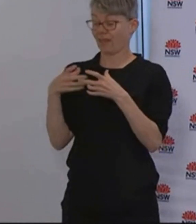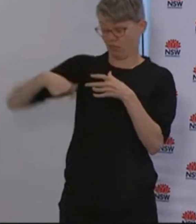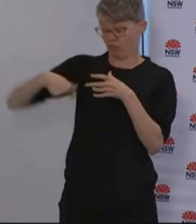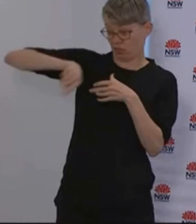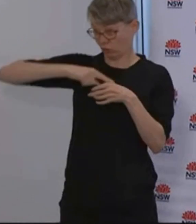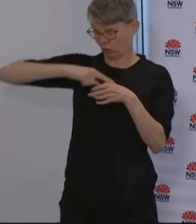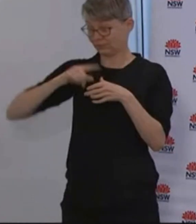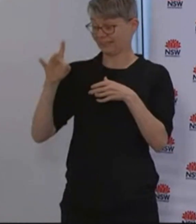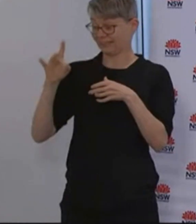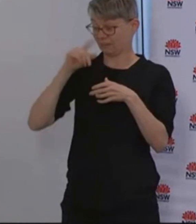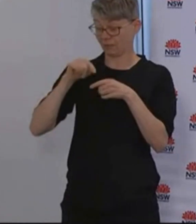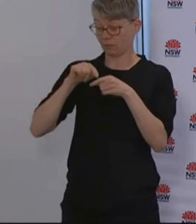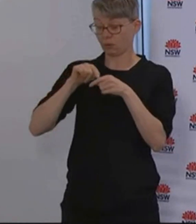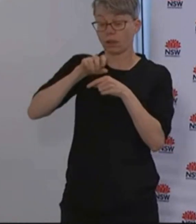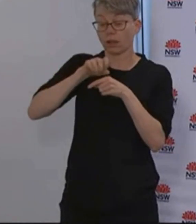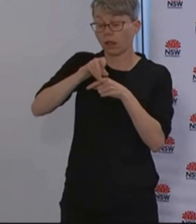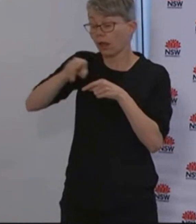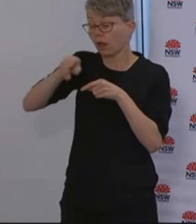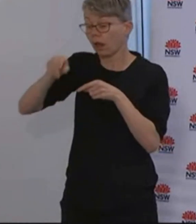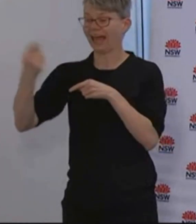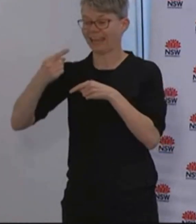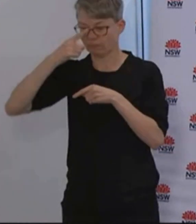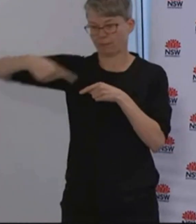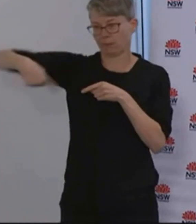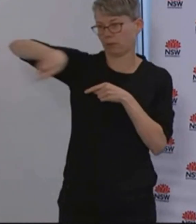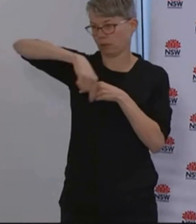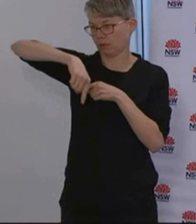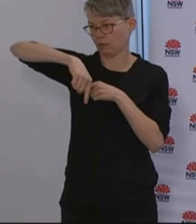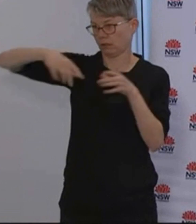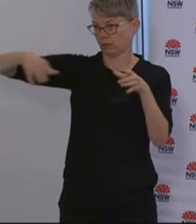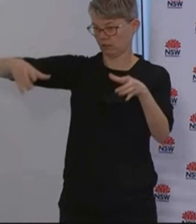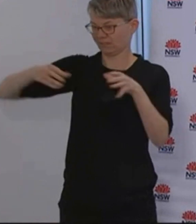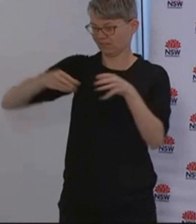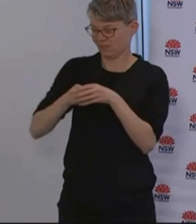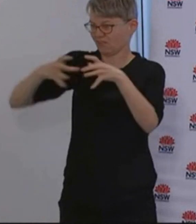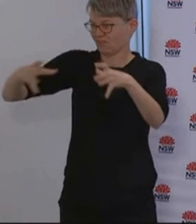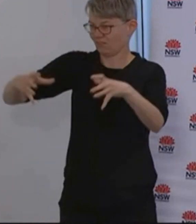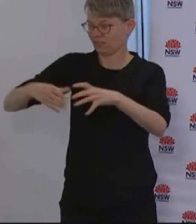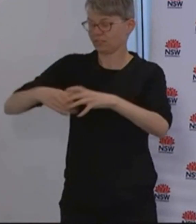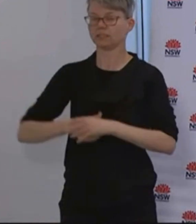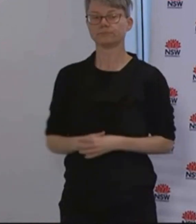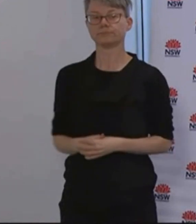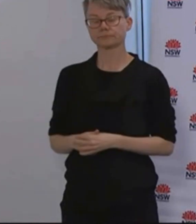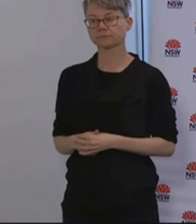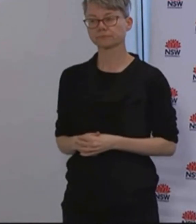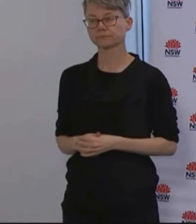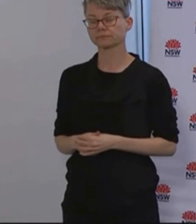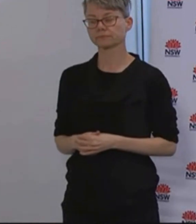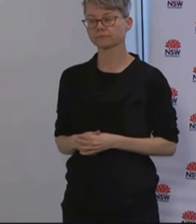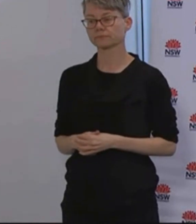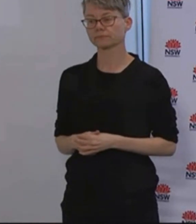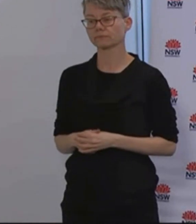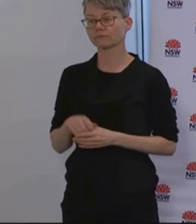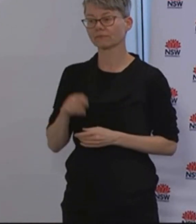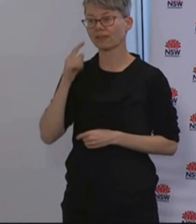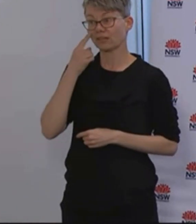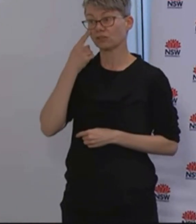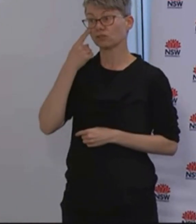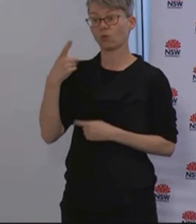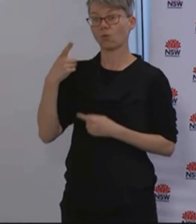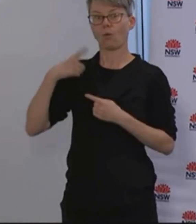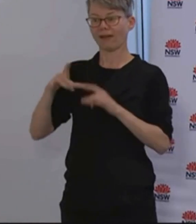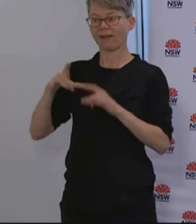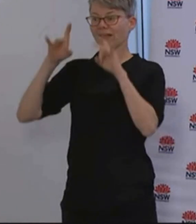to those cases. And I think that this highlights the importance of the contact